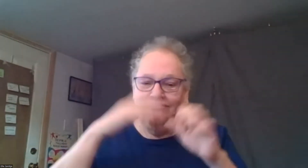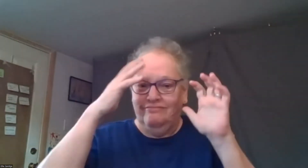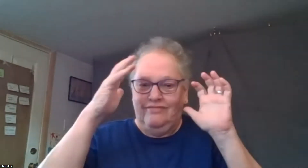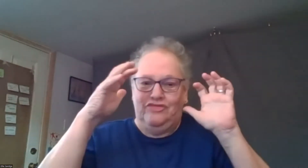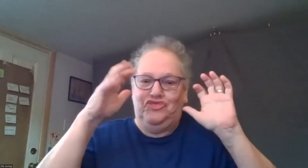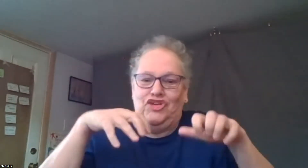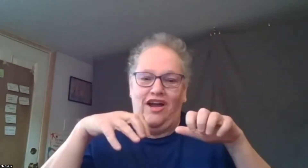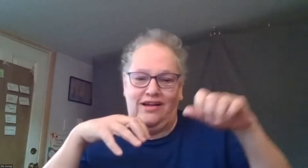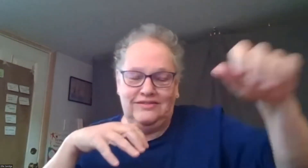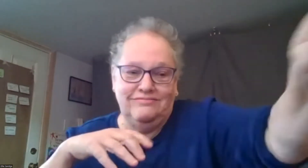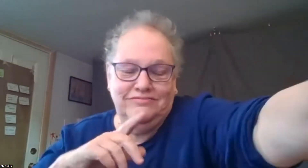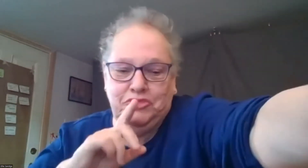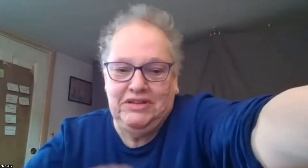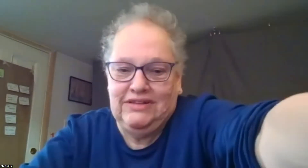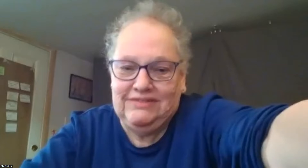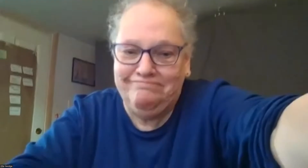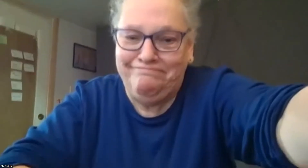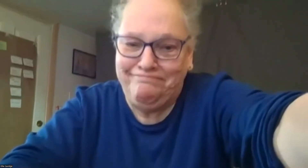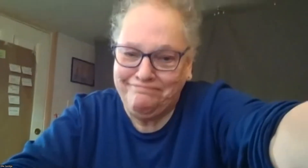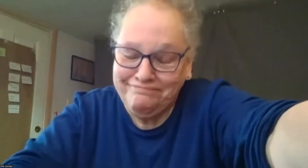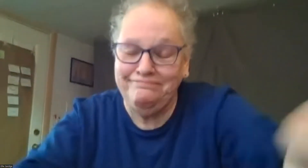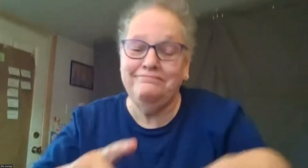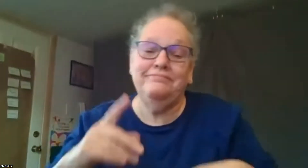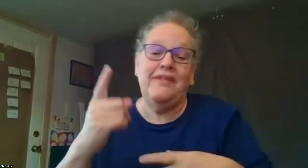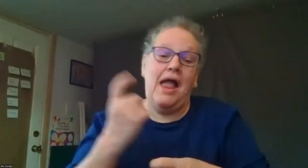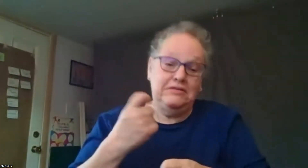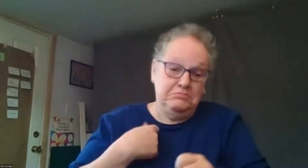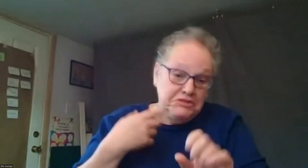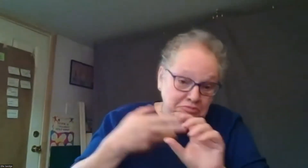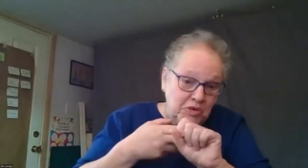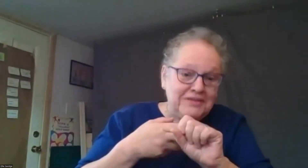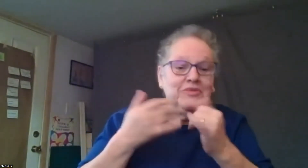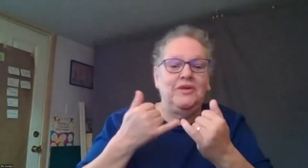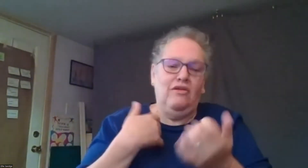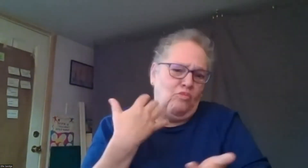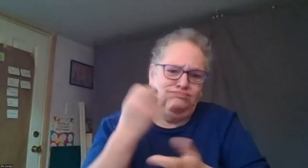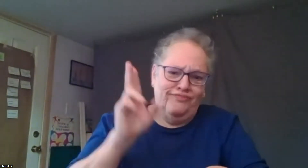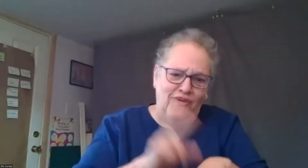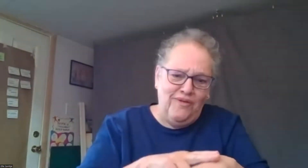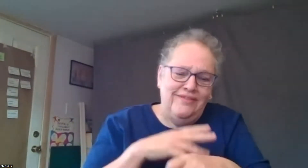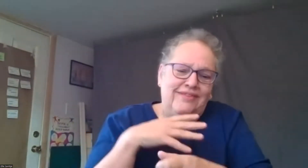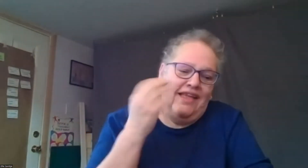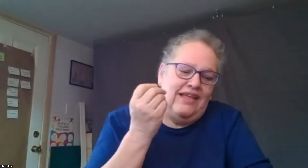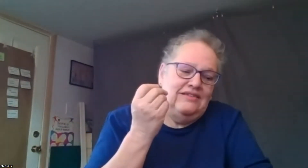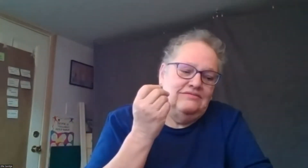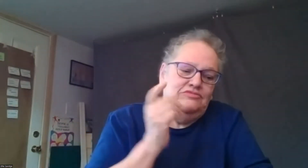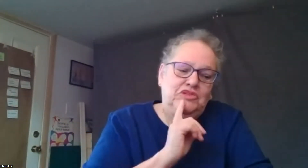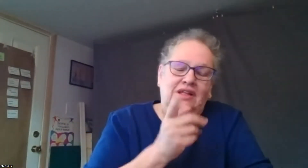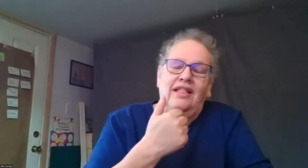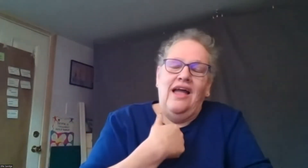That video, I truly was shocked in that moment. And when they asked me to join today,